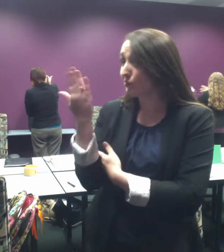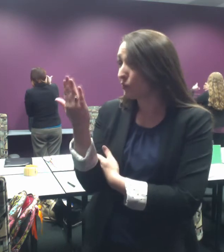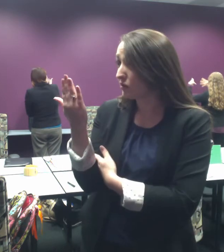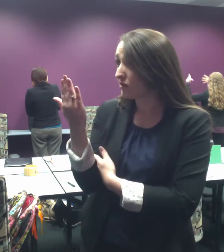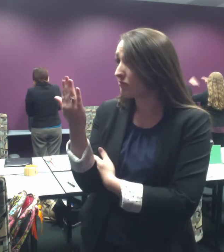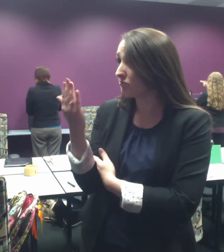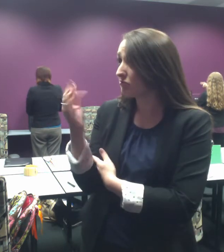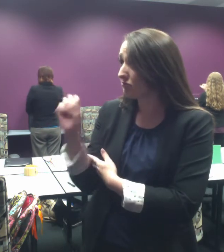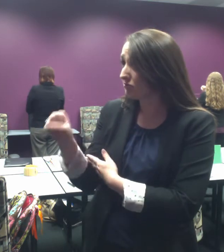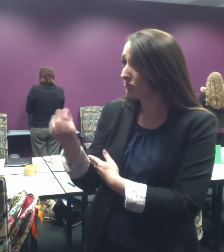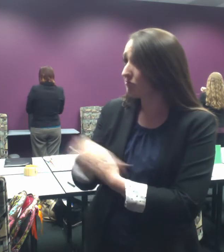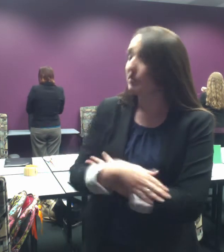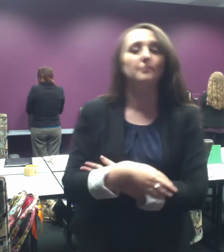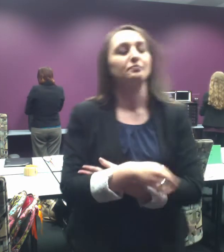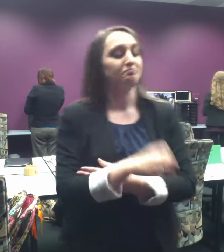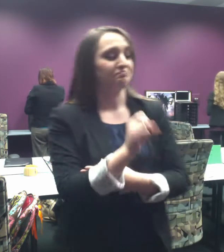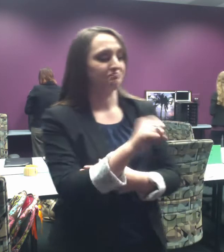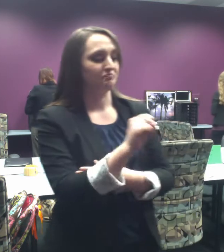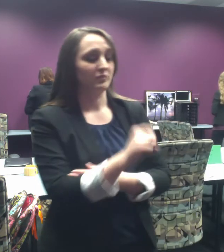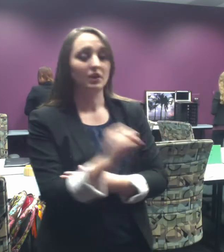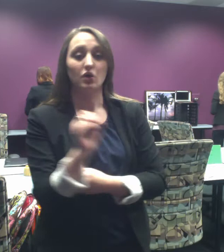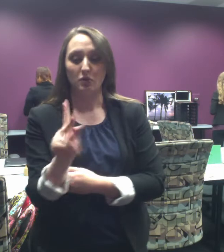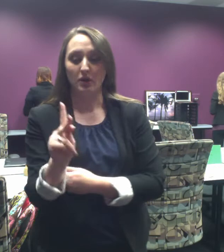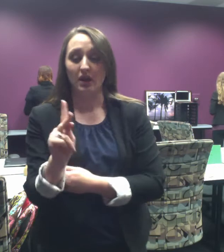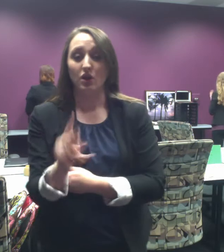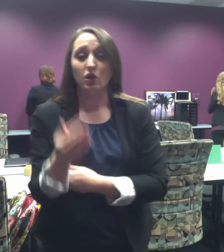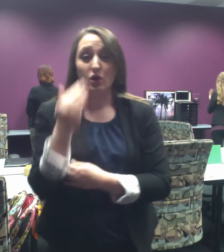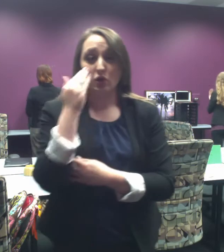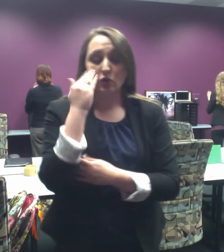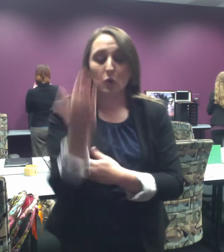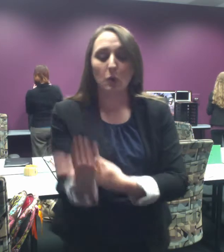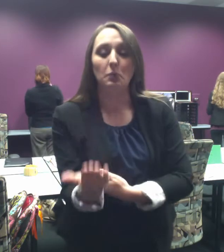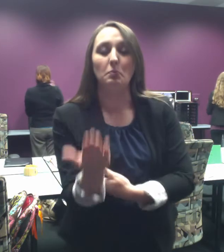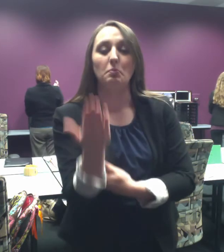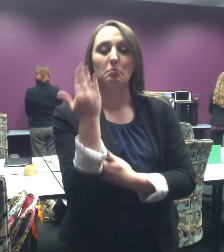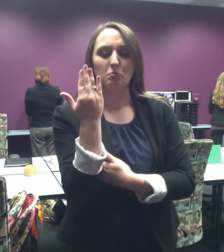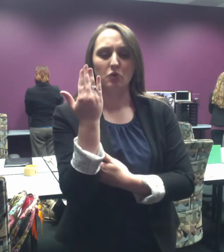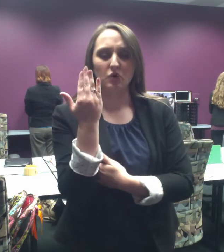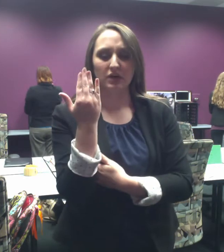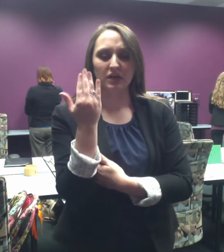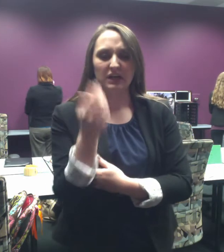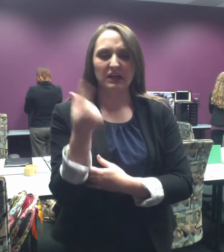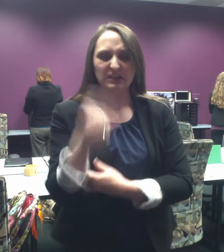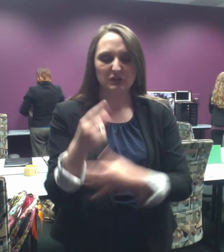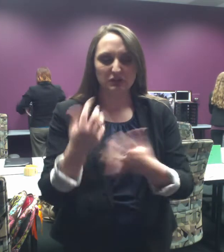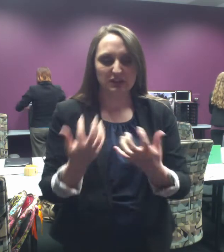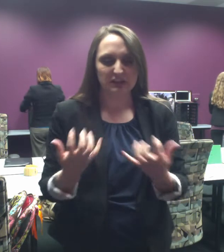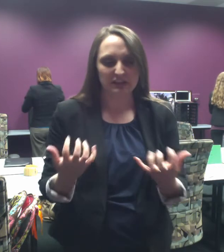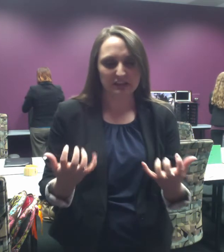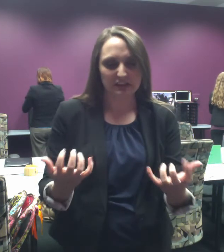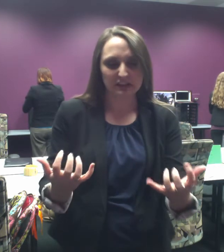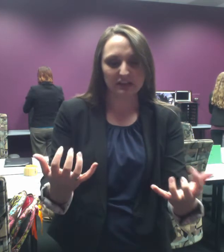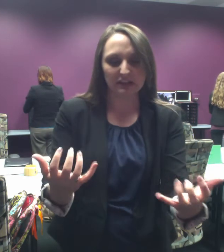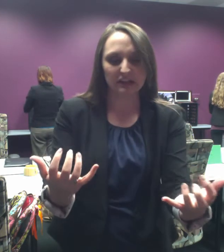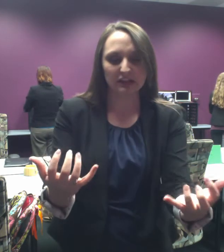nice and early, and it depends on the environmental situation, and take off your socks and shoes